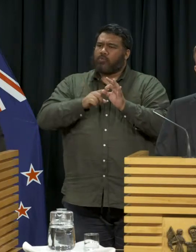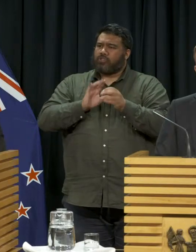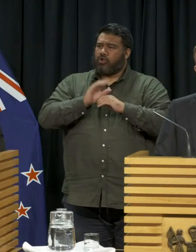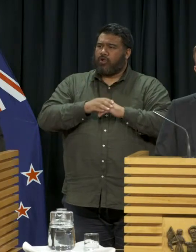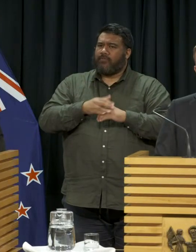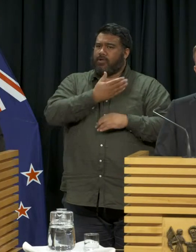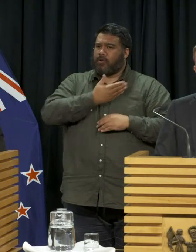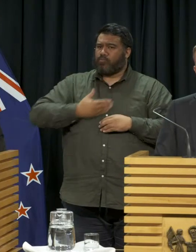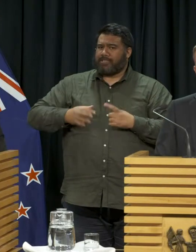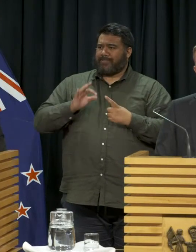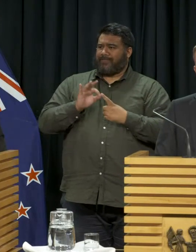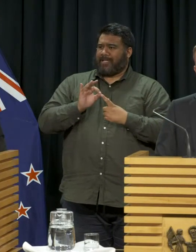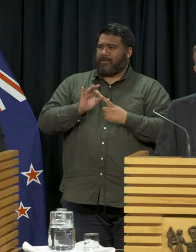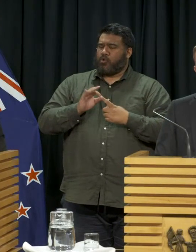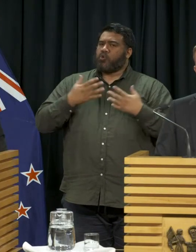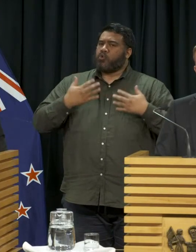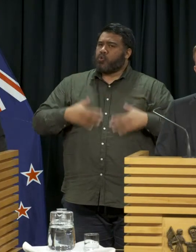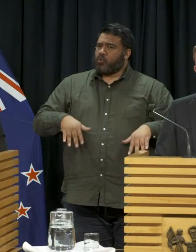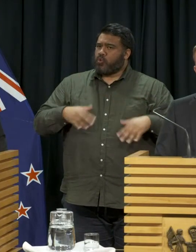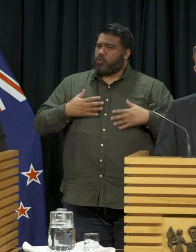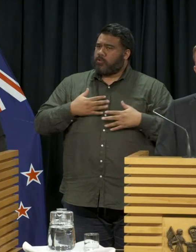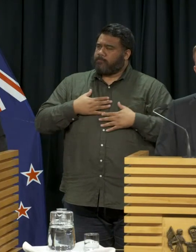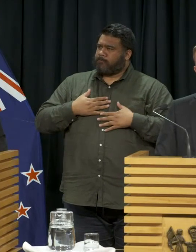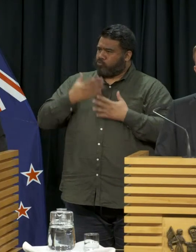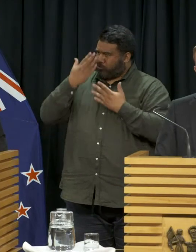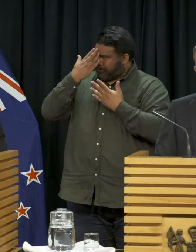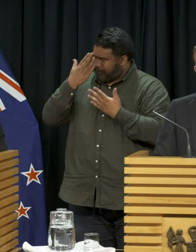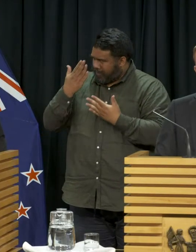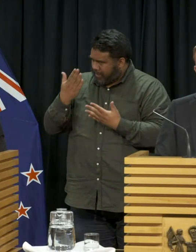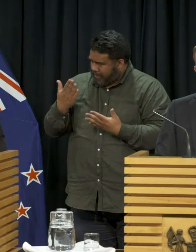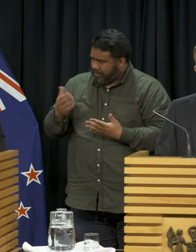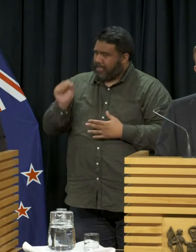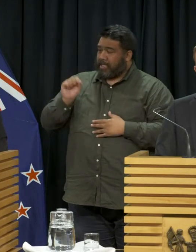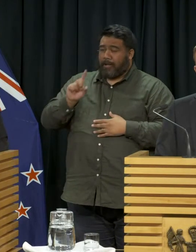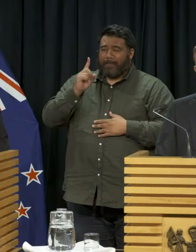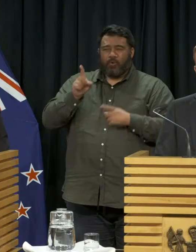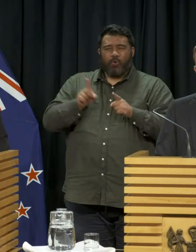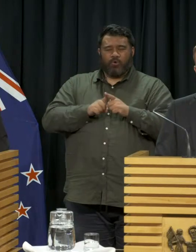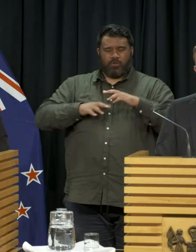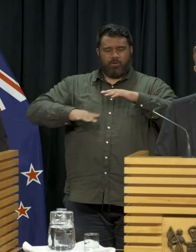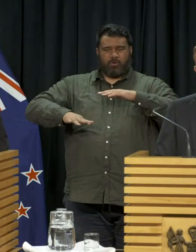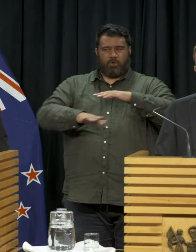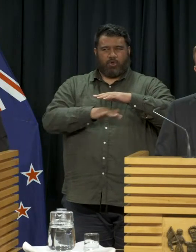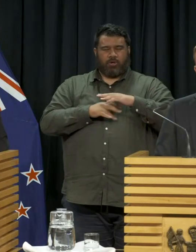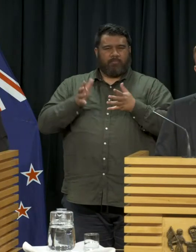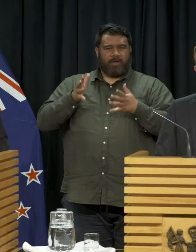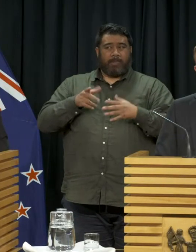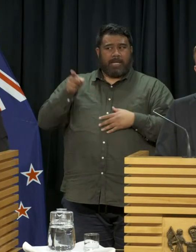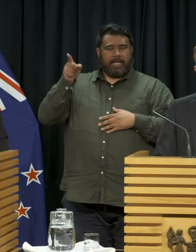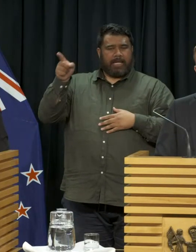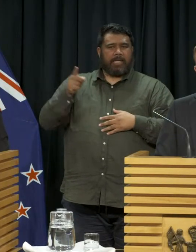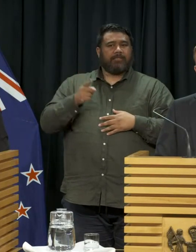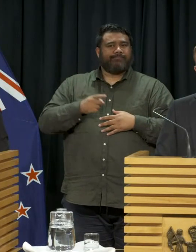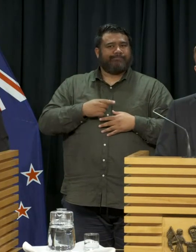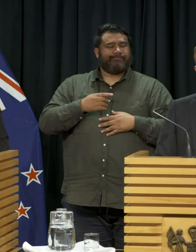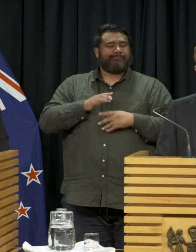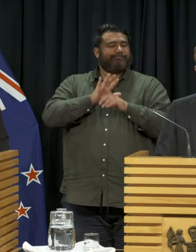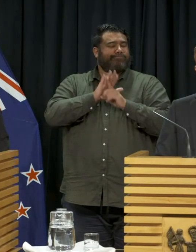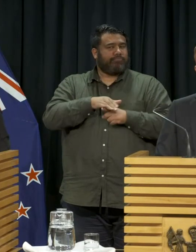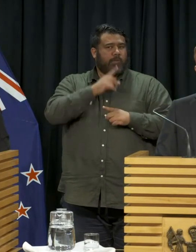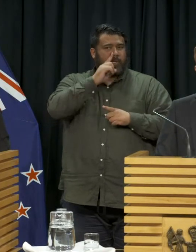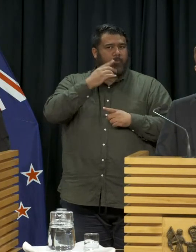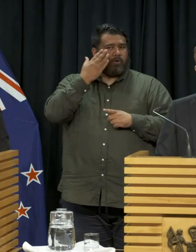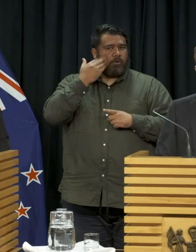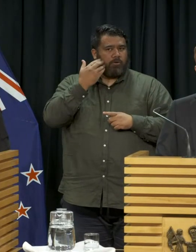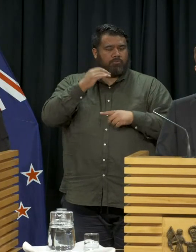has been given the reverence that it deserves, Yeah. but there's a sort of unmentioned tension around his record of making racist statements, his links